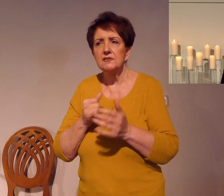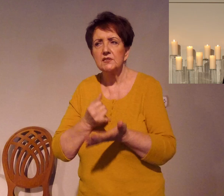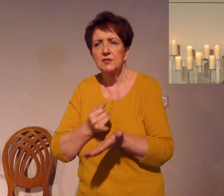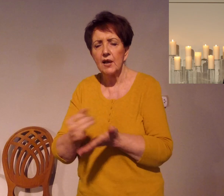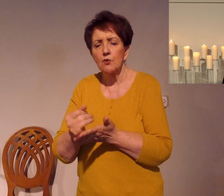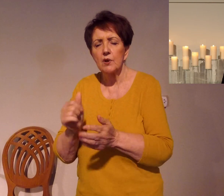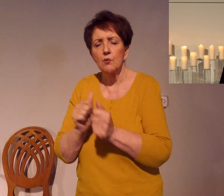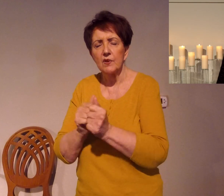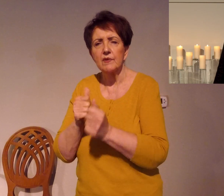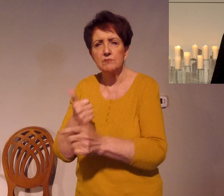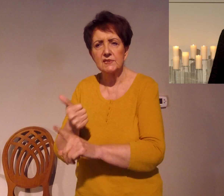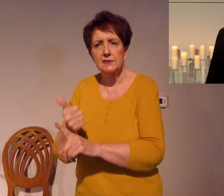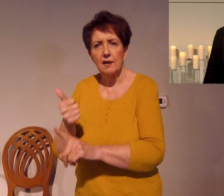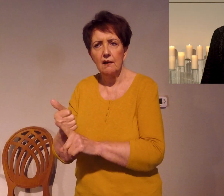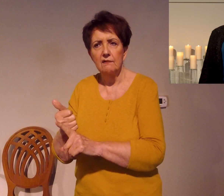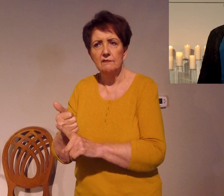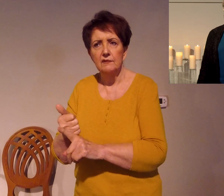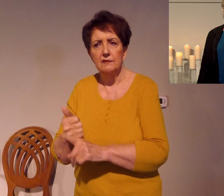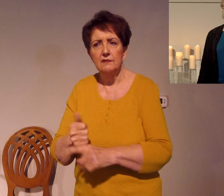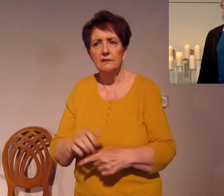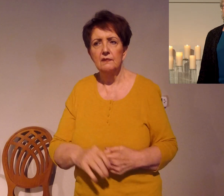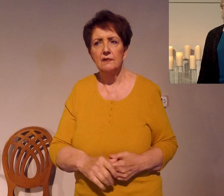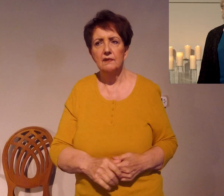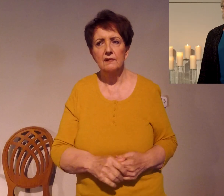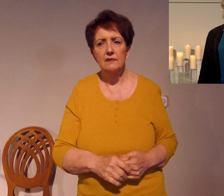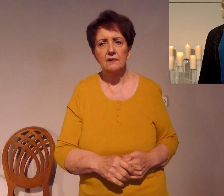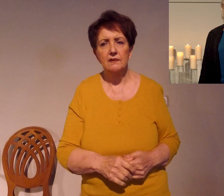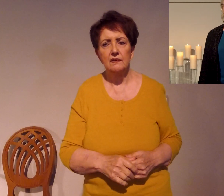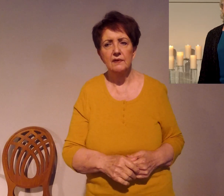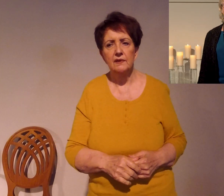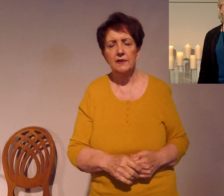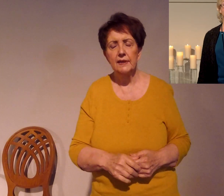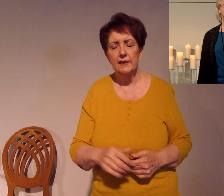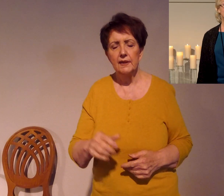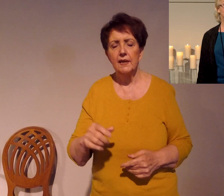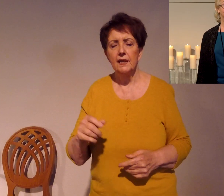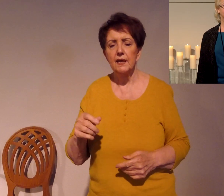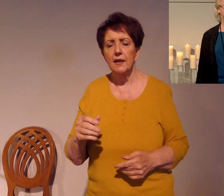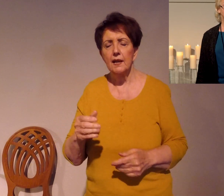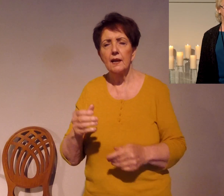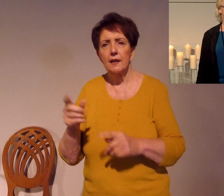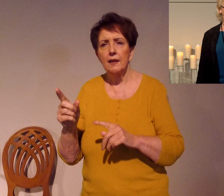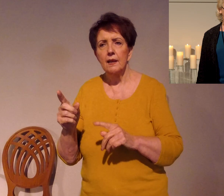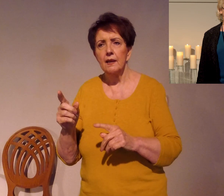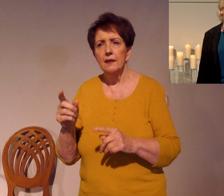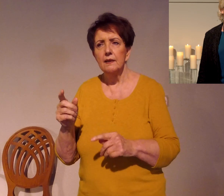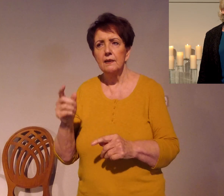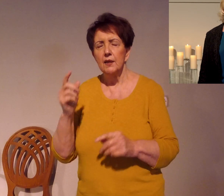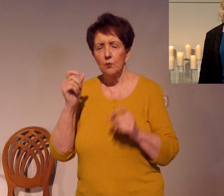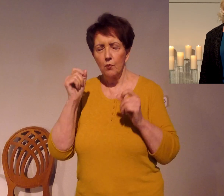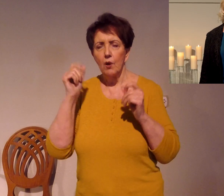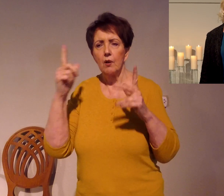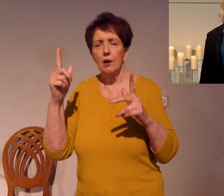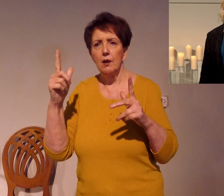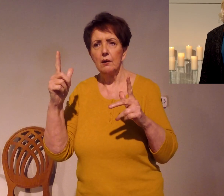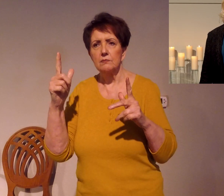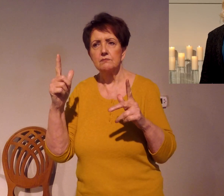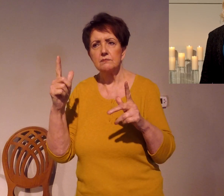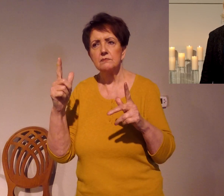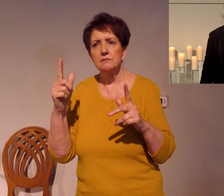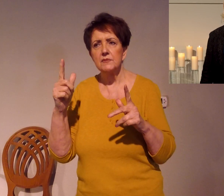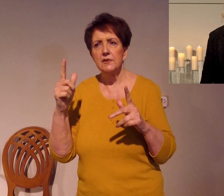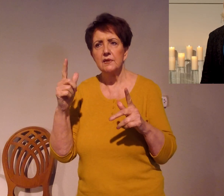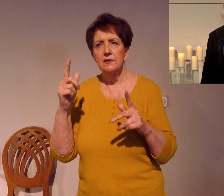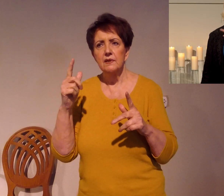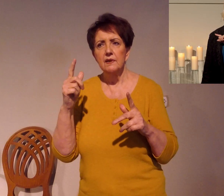And of course, that's the turning point of the prodigal son. He came to himself. Not he came to needing money. Not